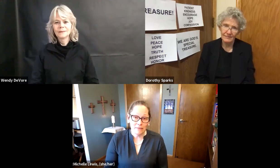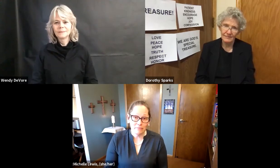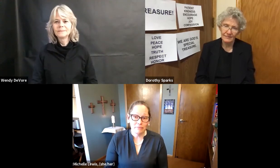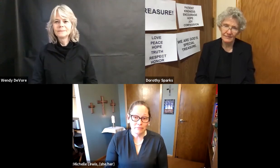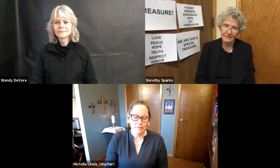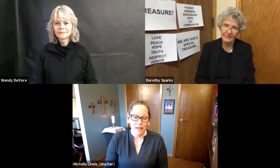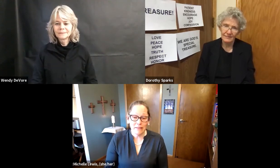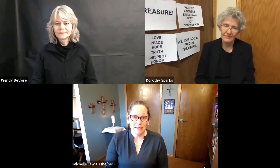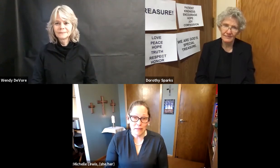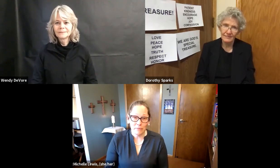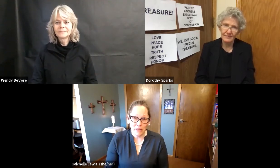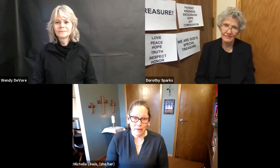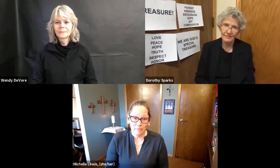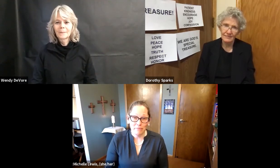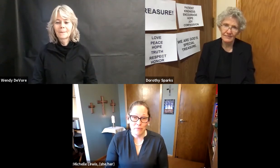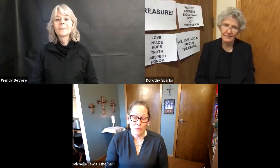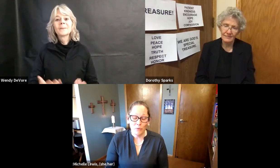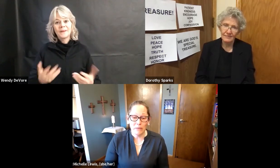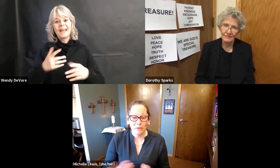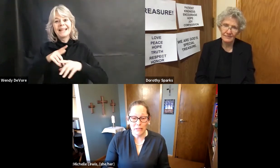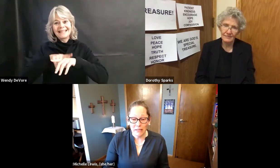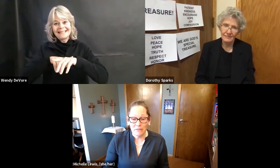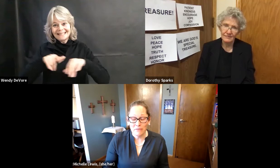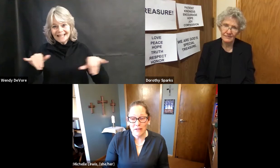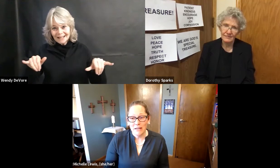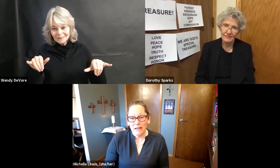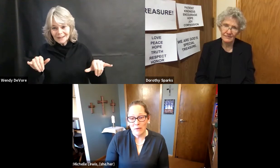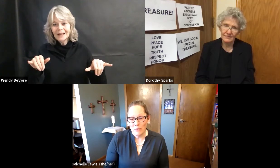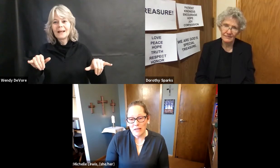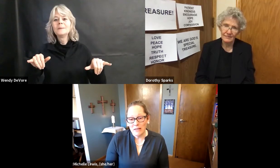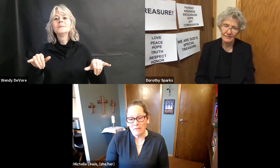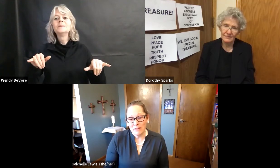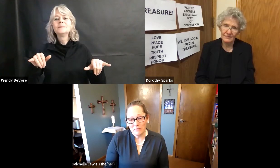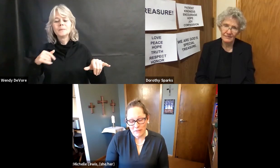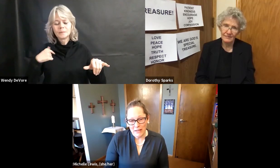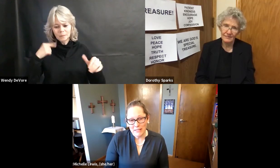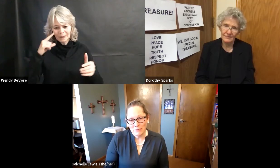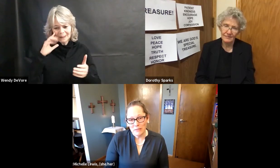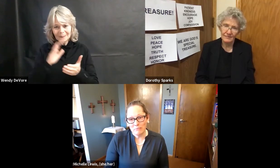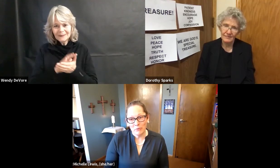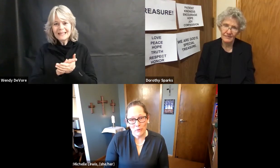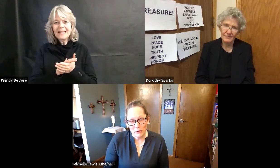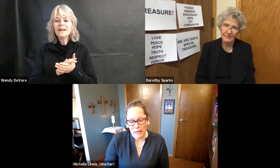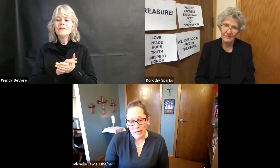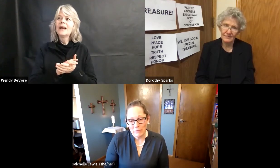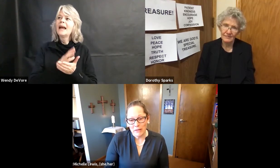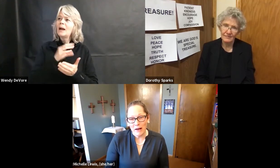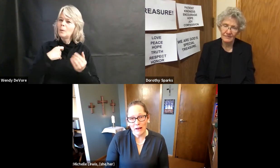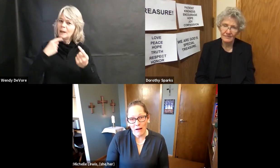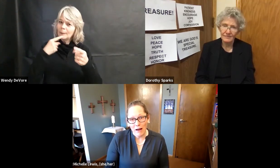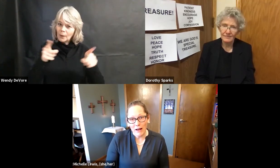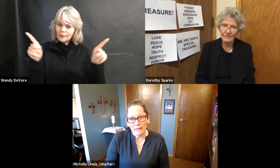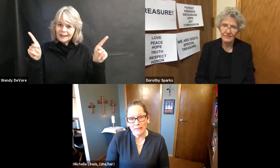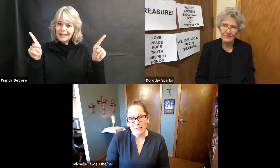And at the same time, we believe and we confess, we proclaim